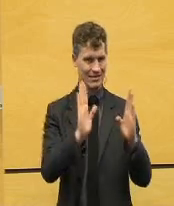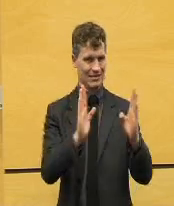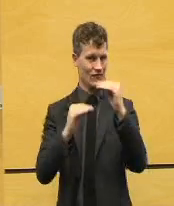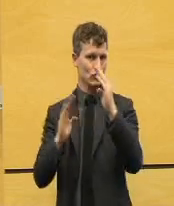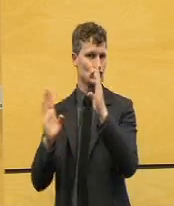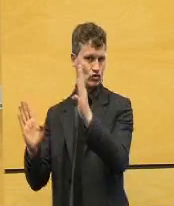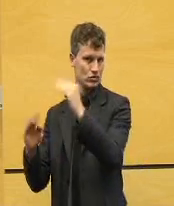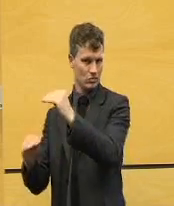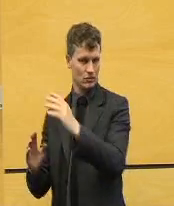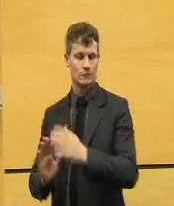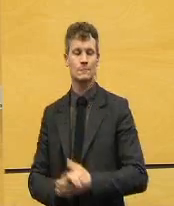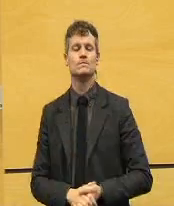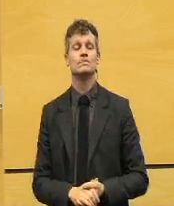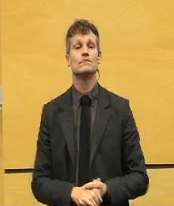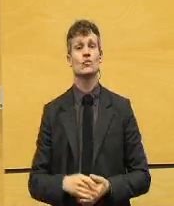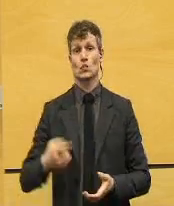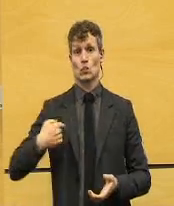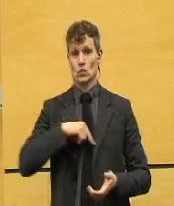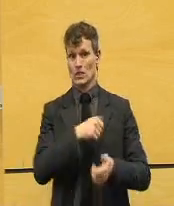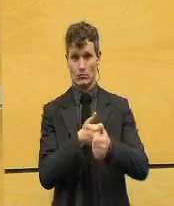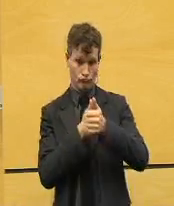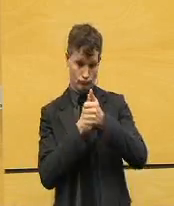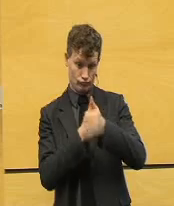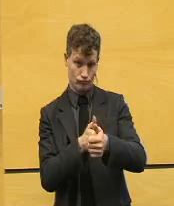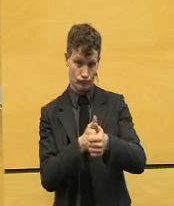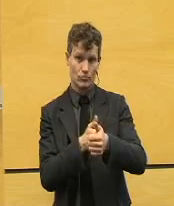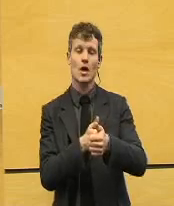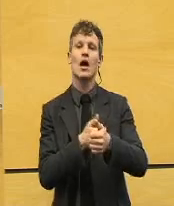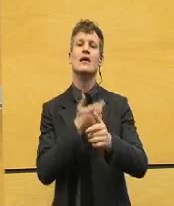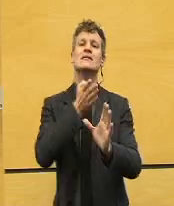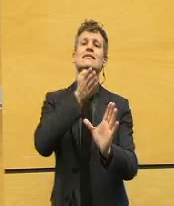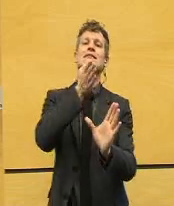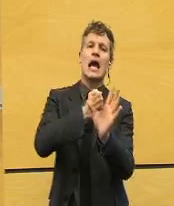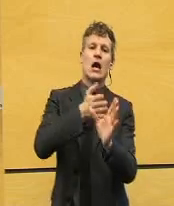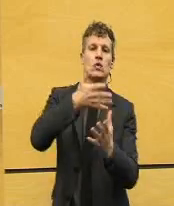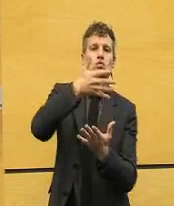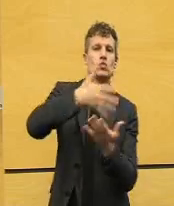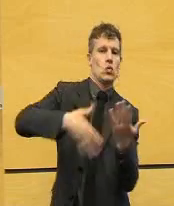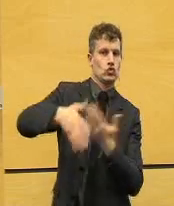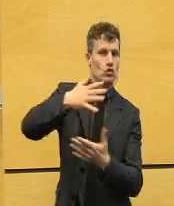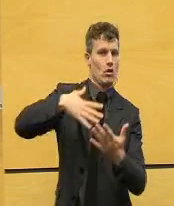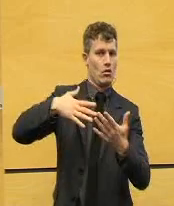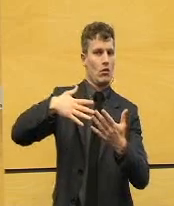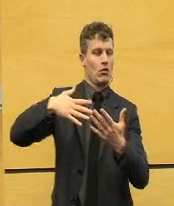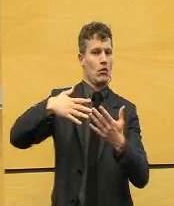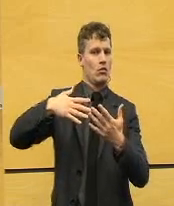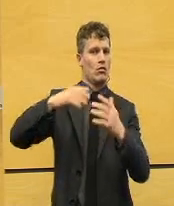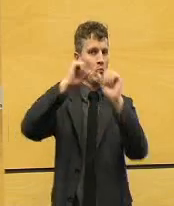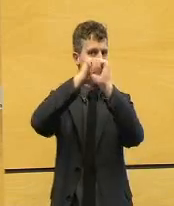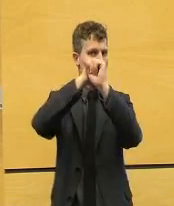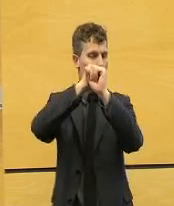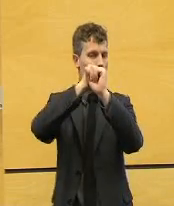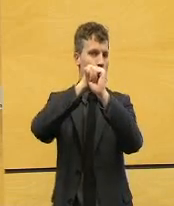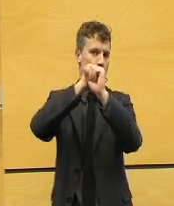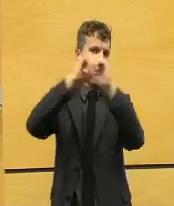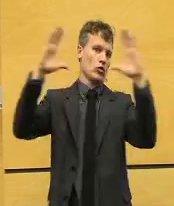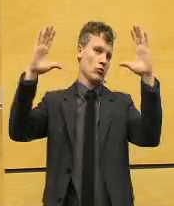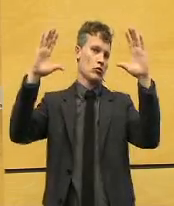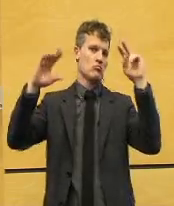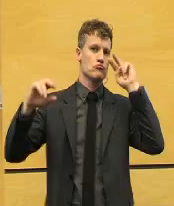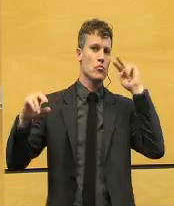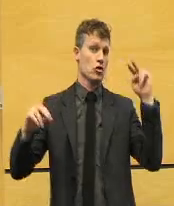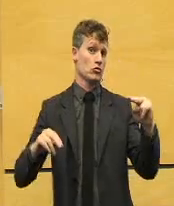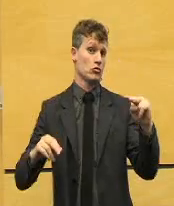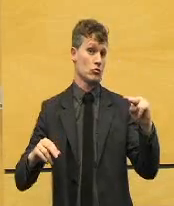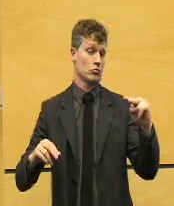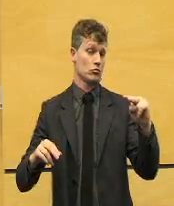We are in line with the psychosocial model, but the problem of figures